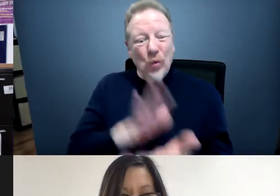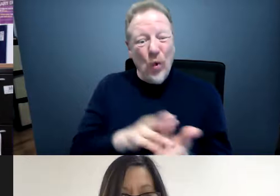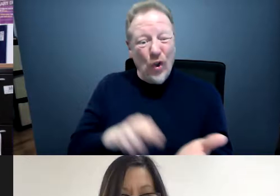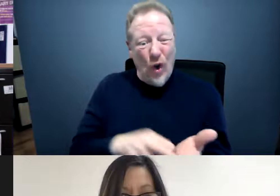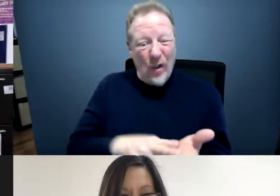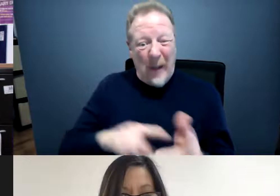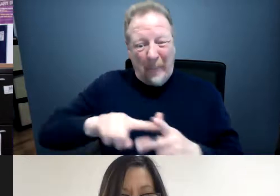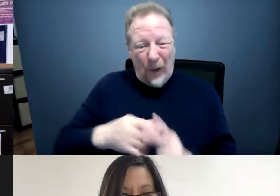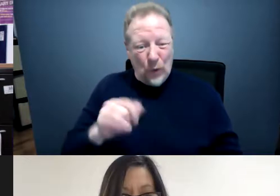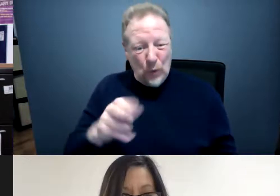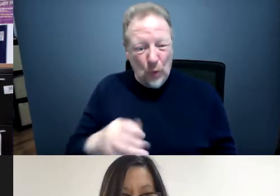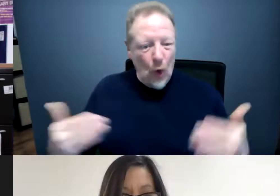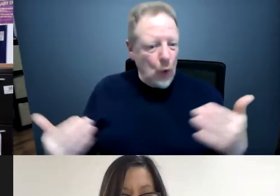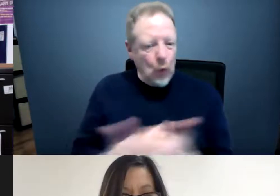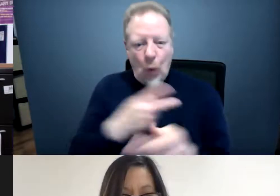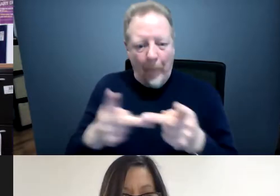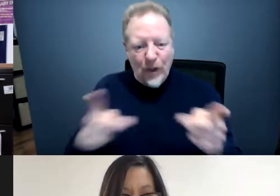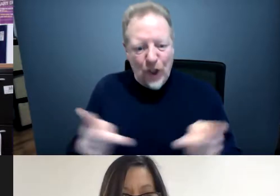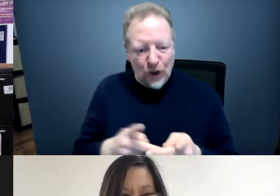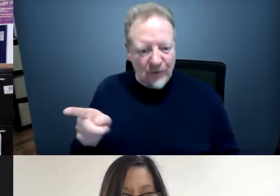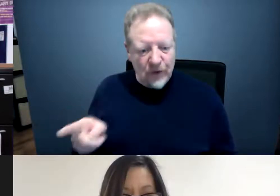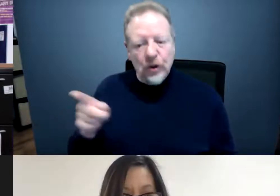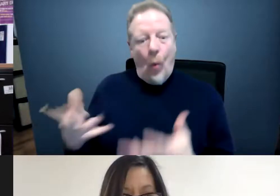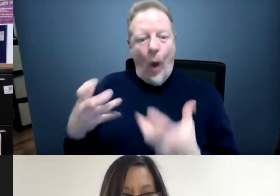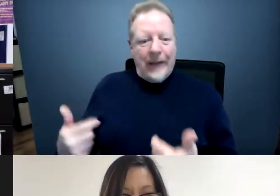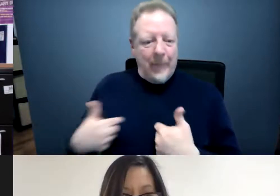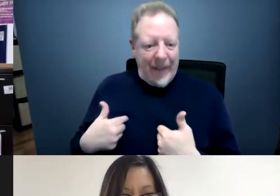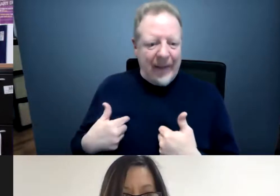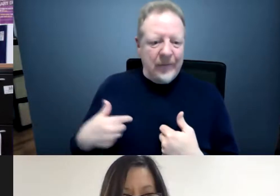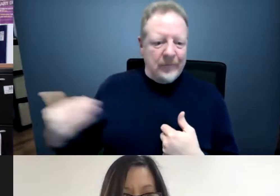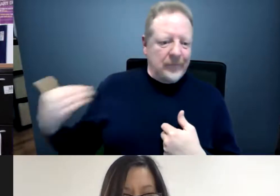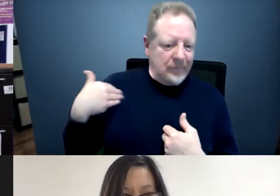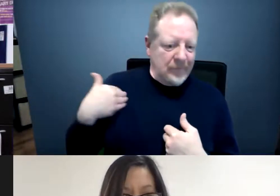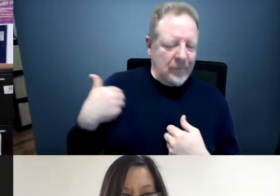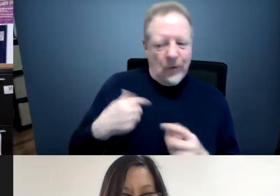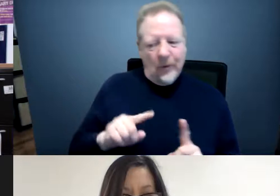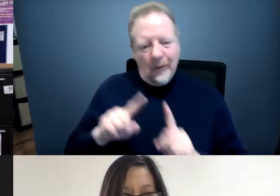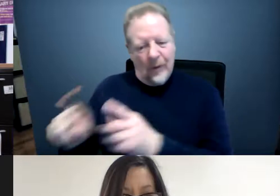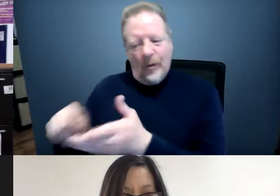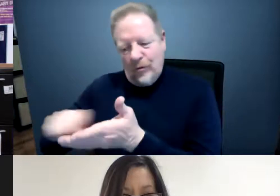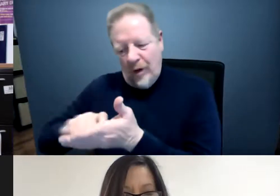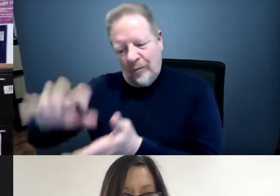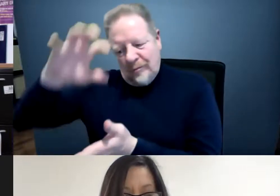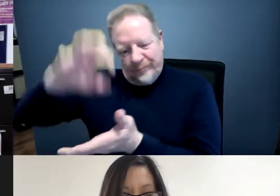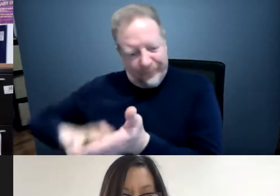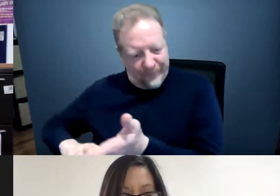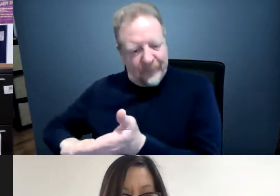June. And so she wants me to write it all up, and so it can